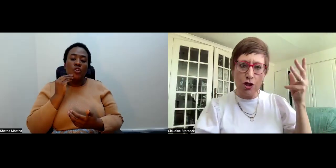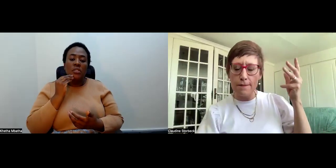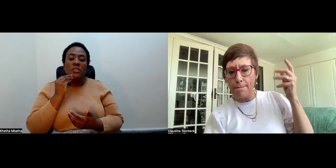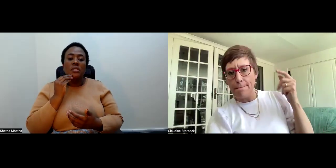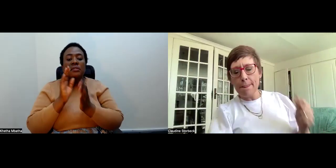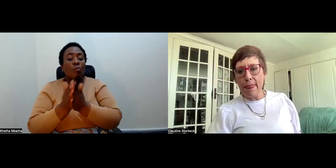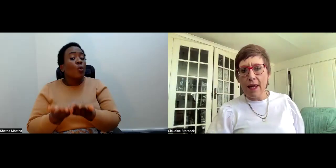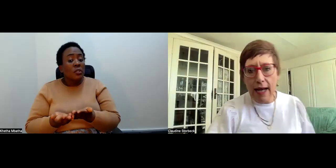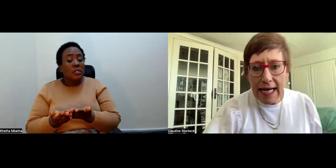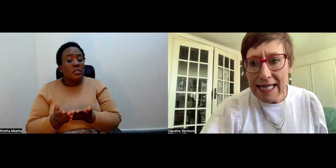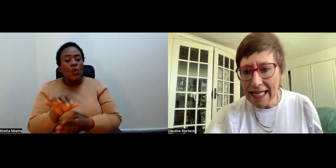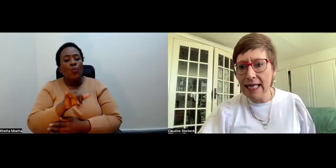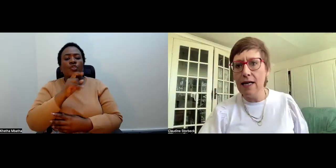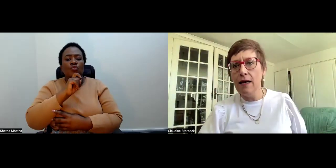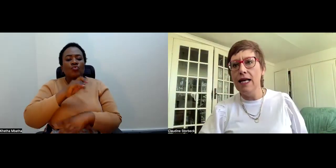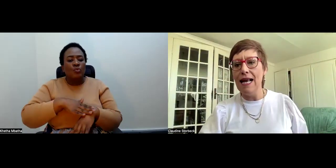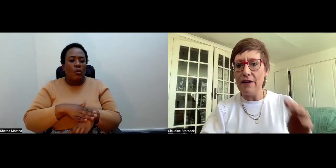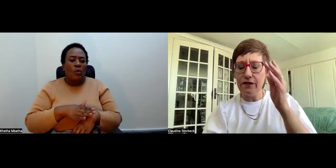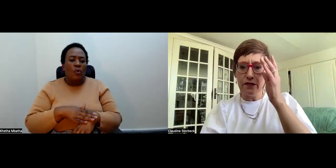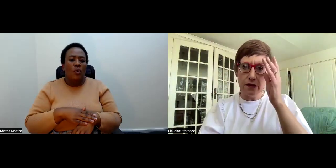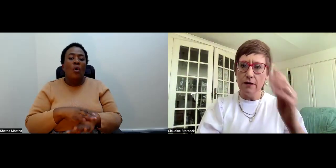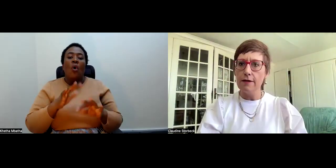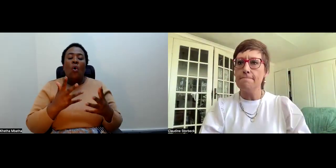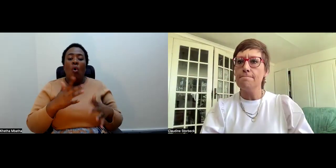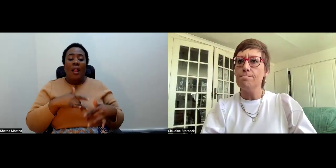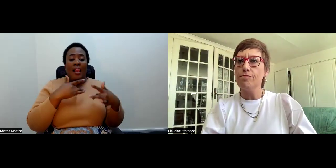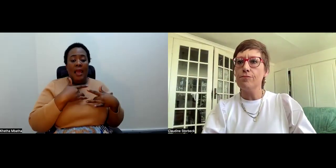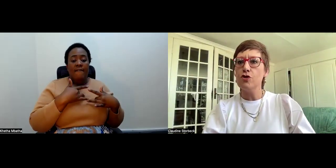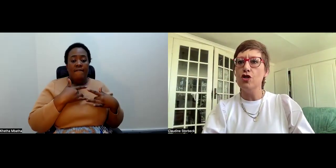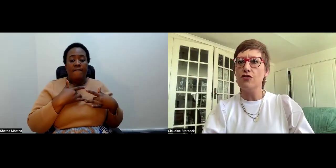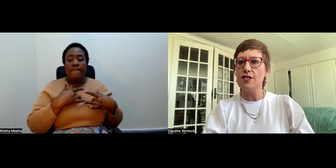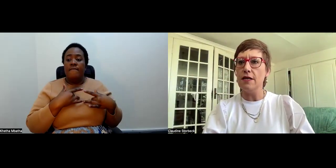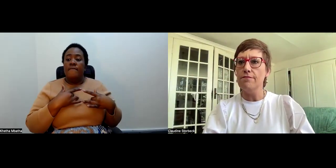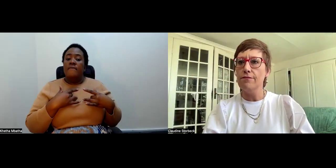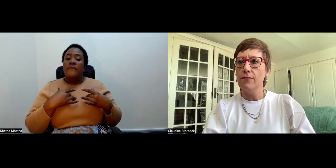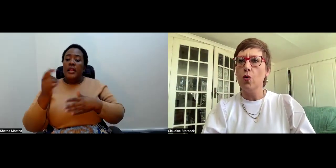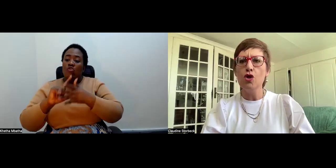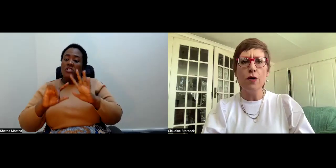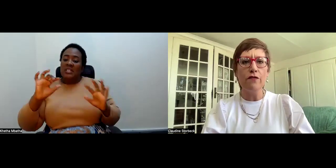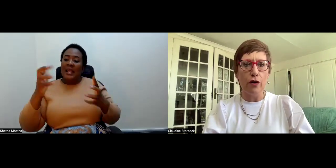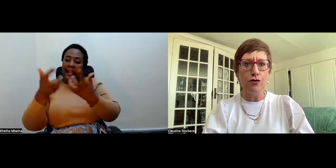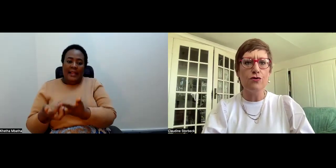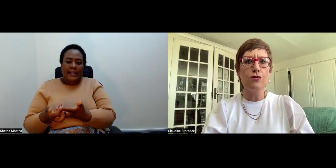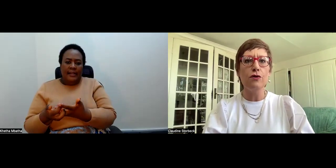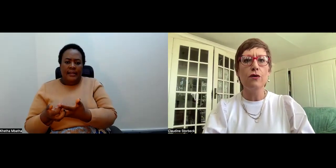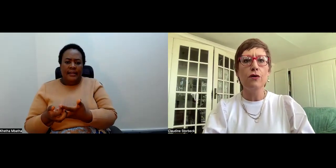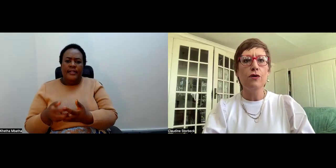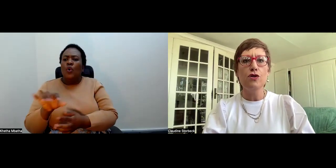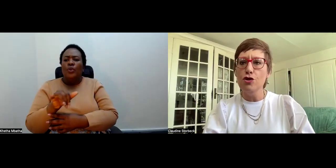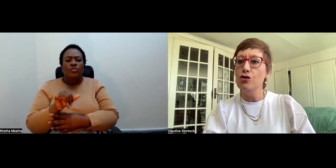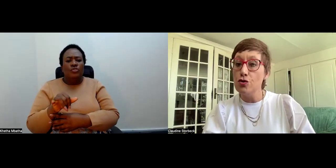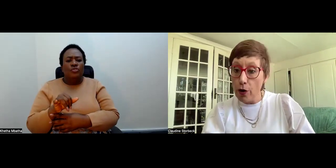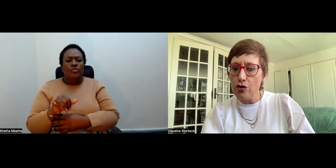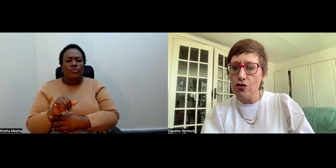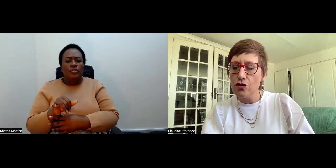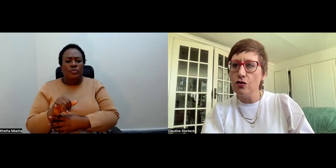experience books, and linking life to literacy. Which one of those